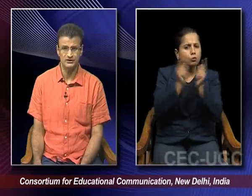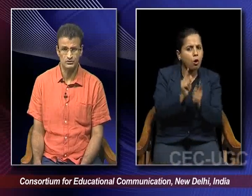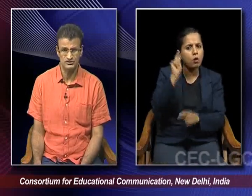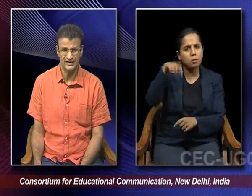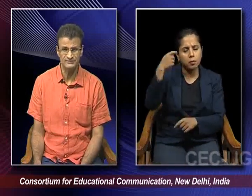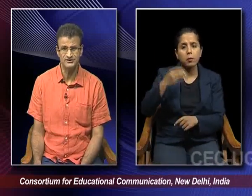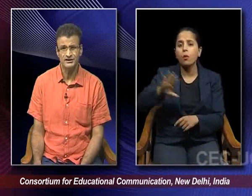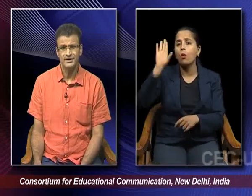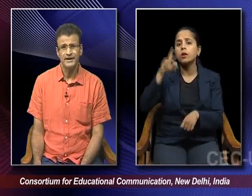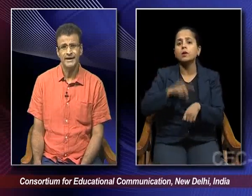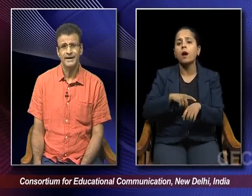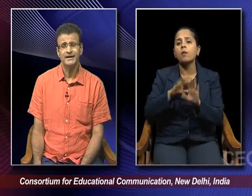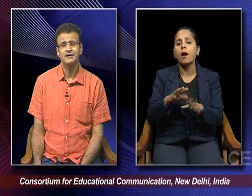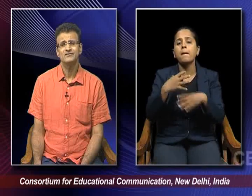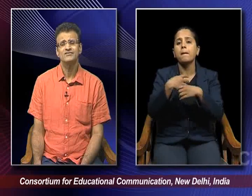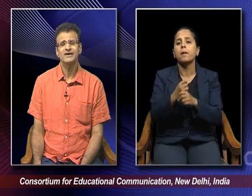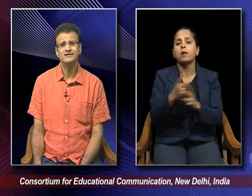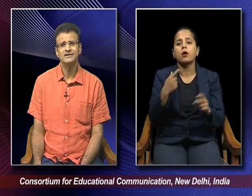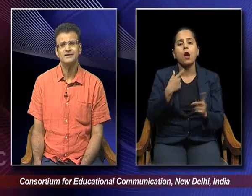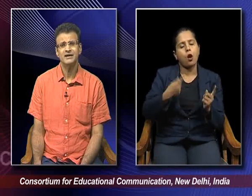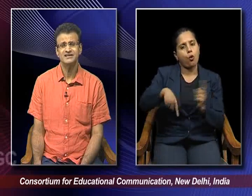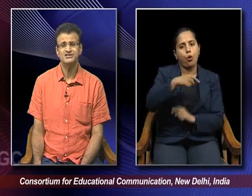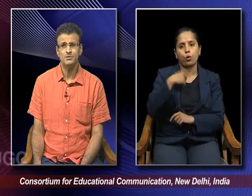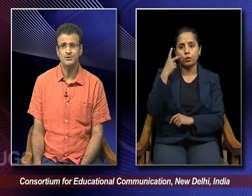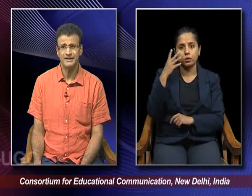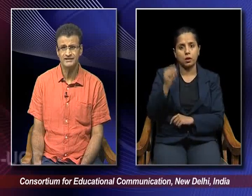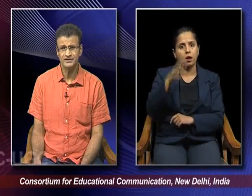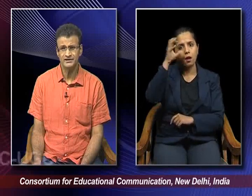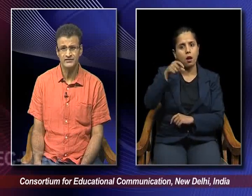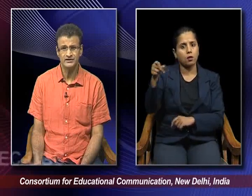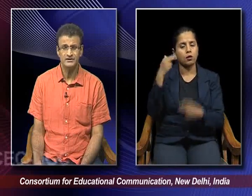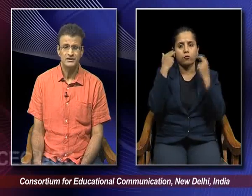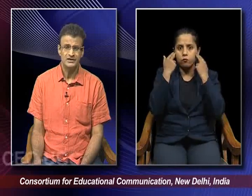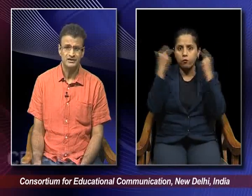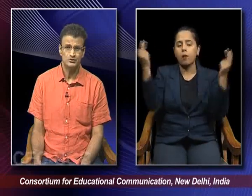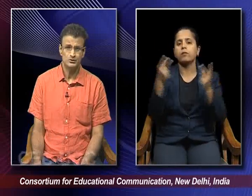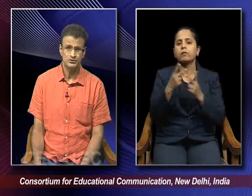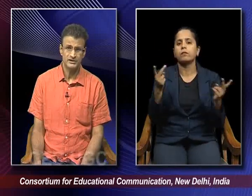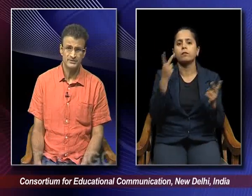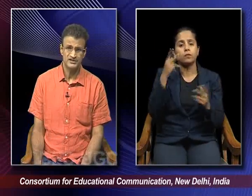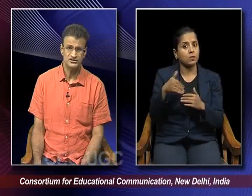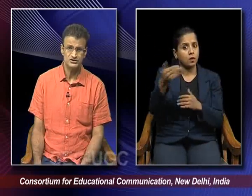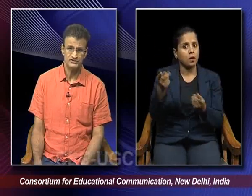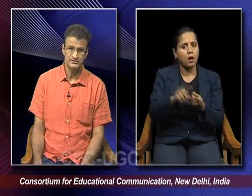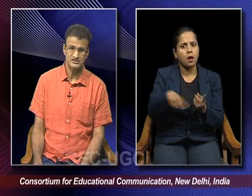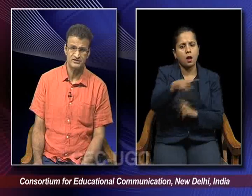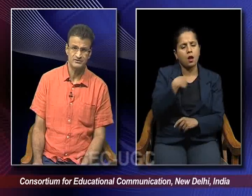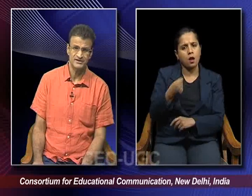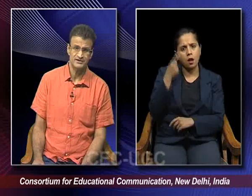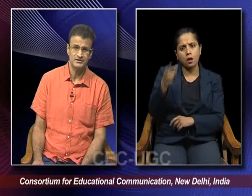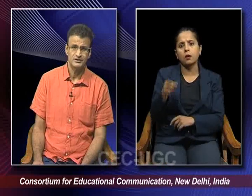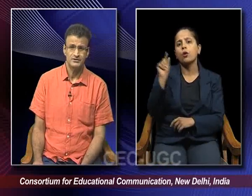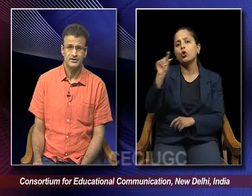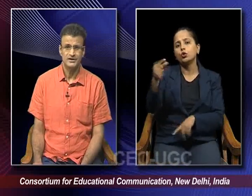made in those times. And we find that Gandhi's popularity in a way led to the apprehensions of the British